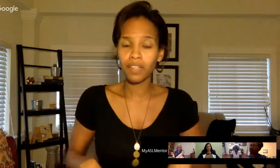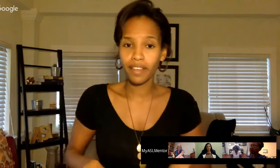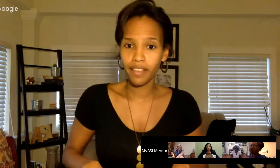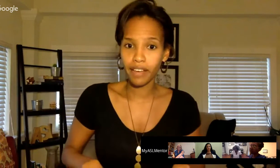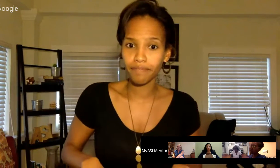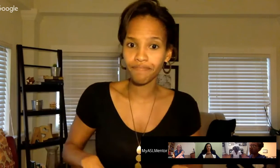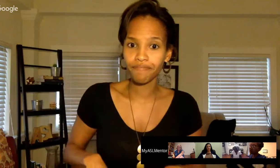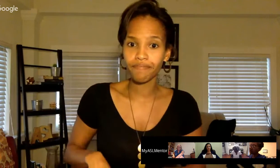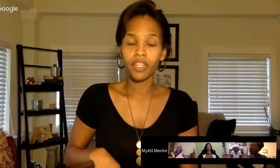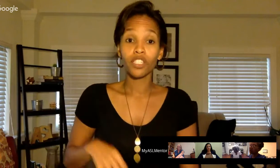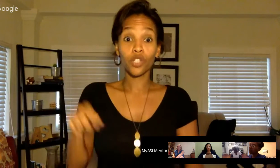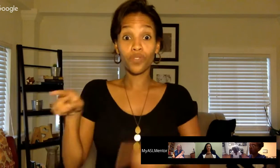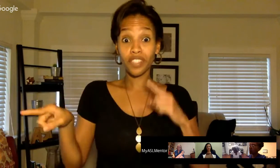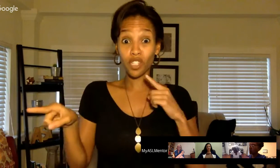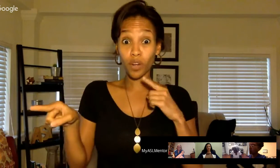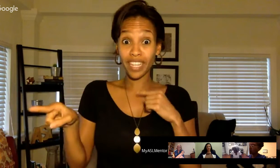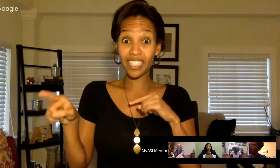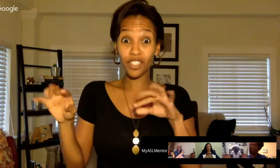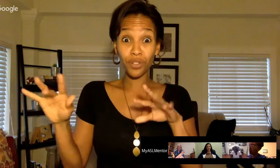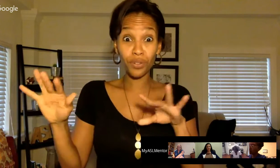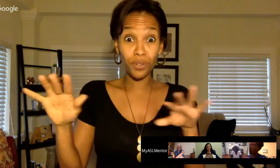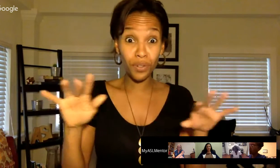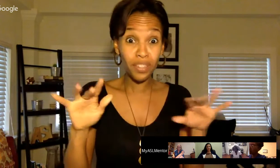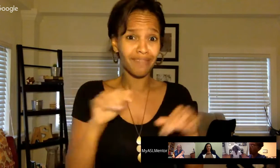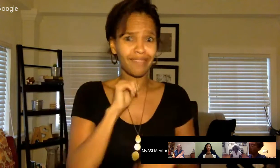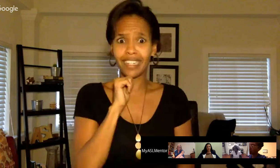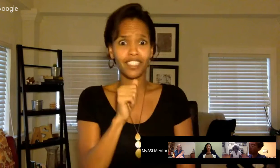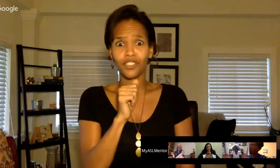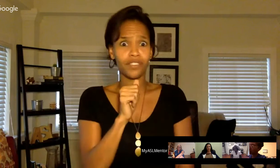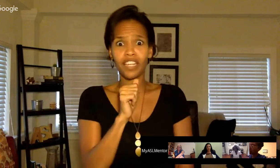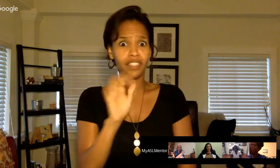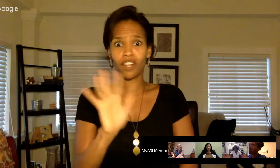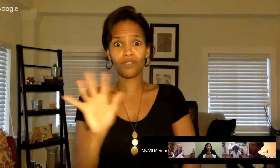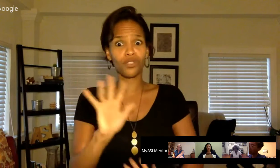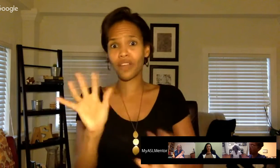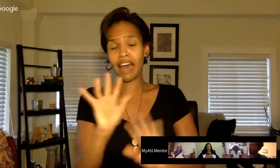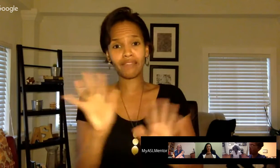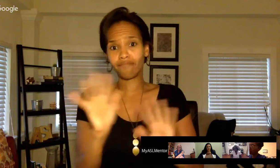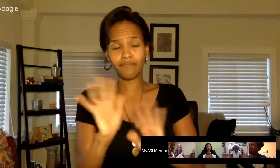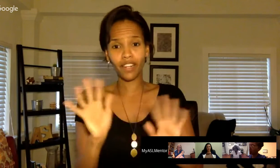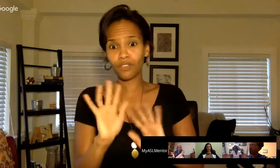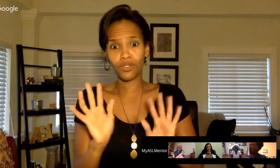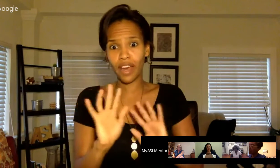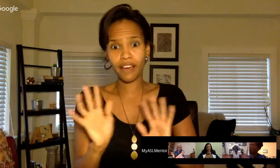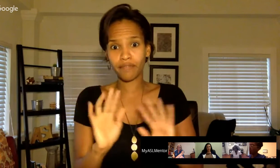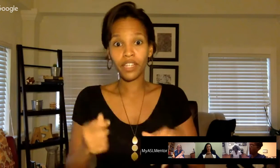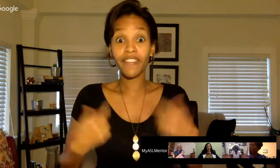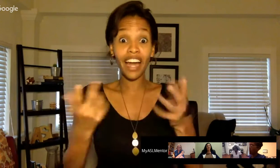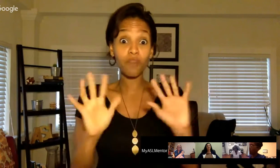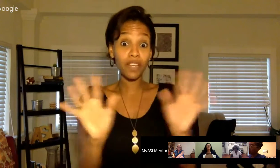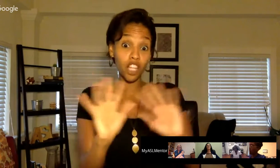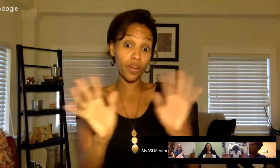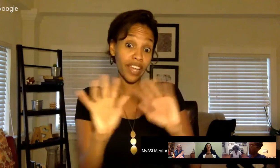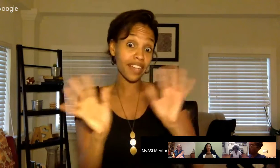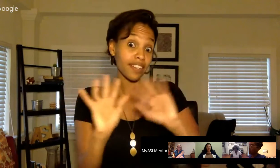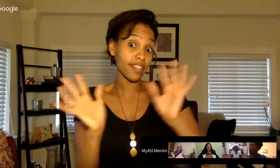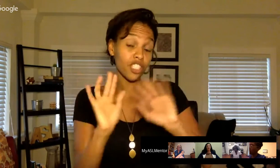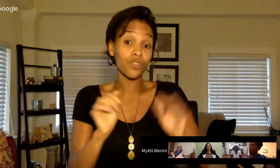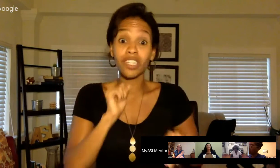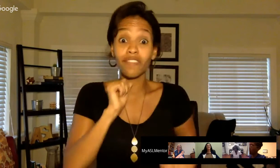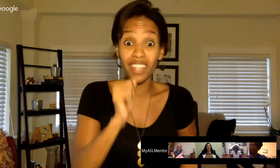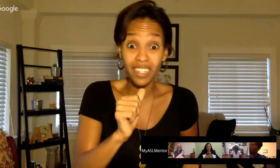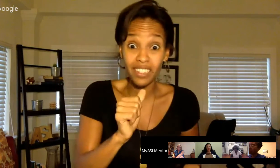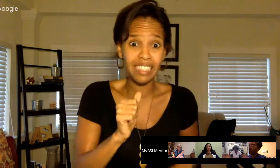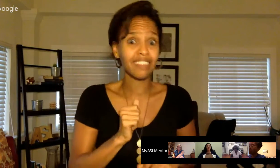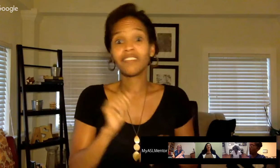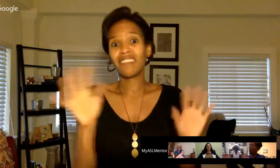Yeah, something like that. So this is what they do. Doesn't do. They don't do that. They don't do that. And that could be another way to end the sentence too.